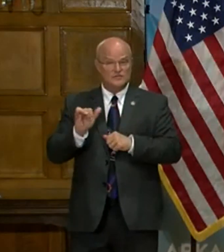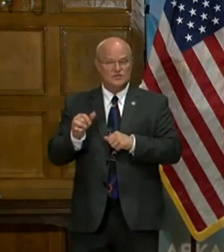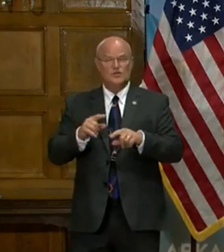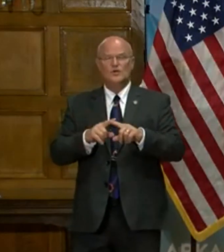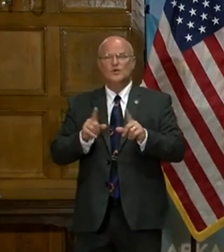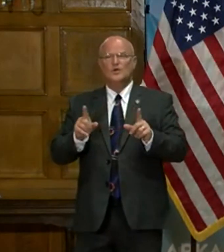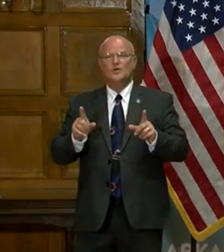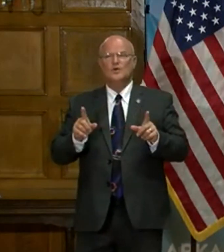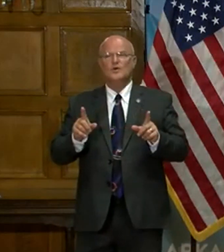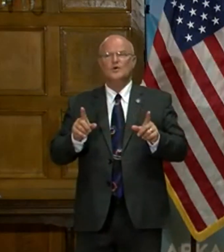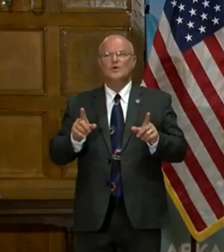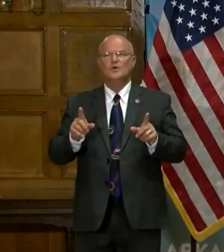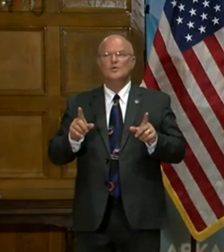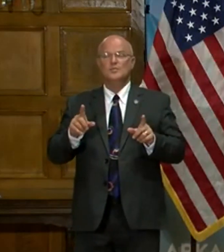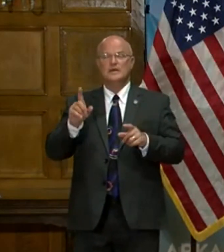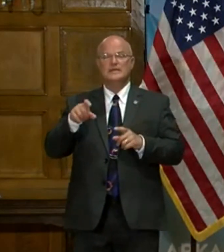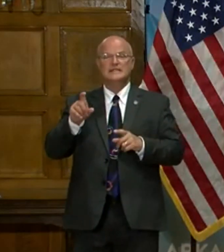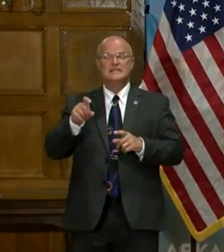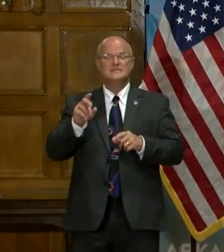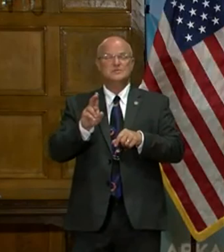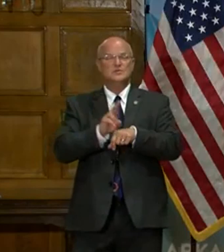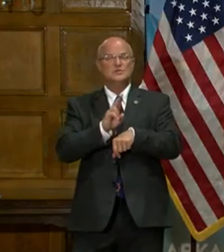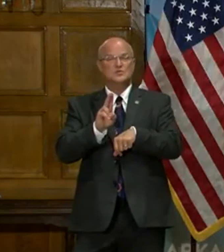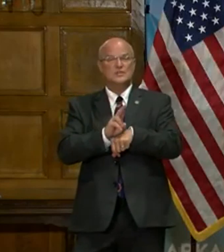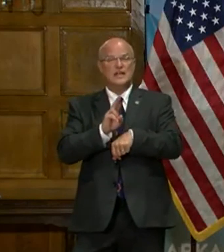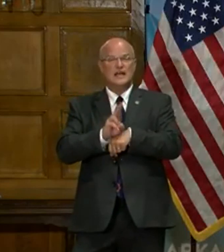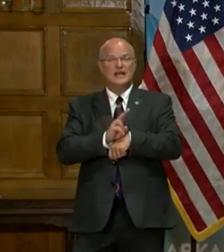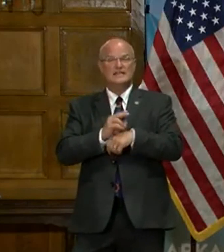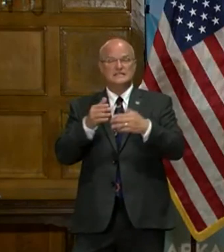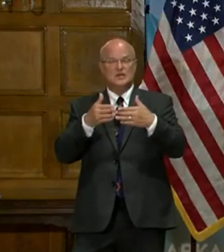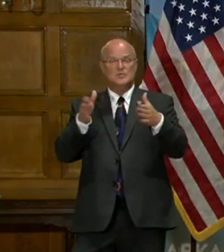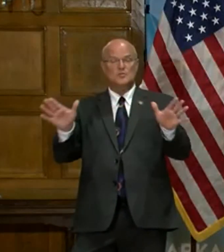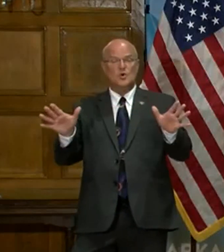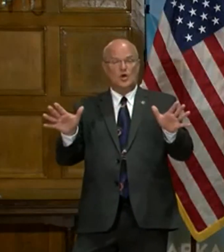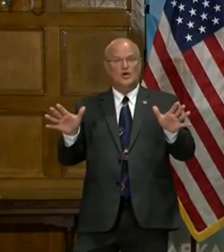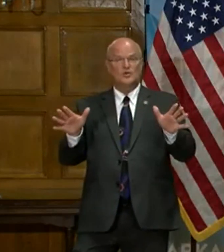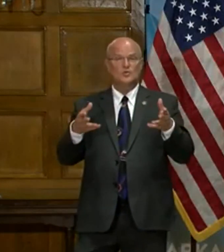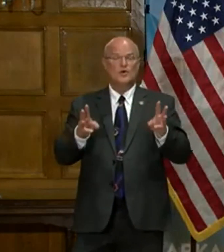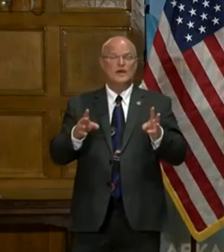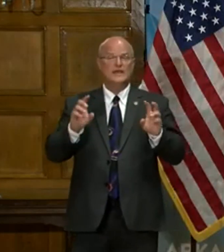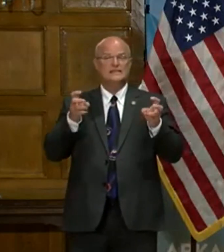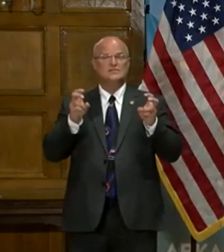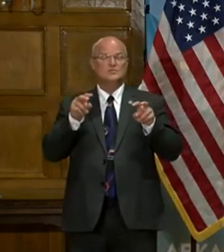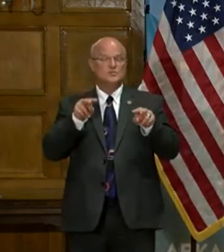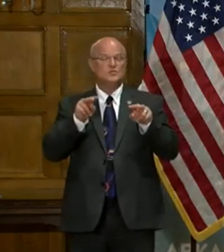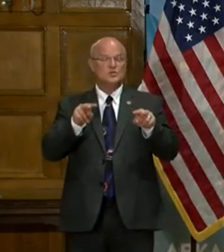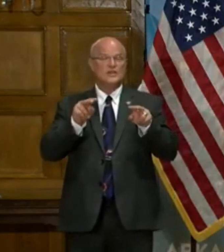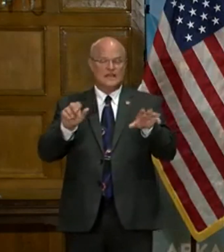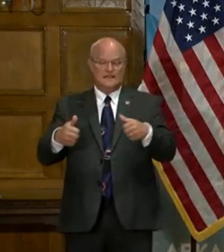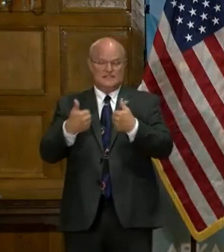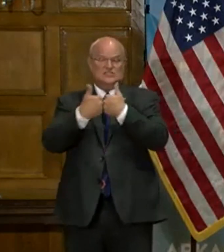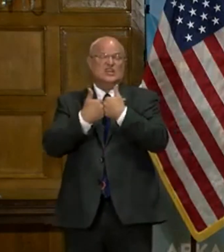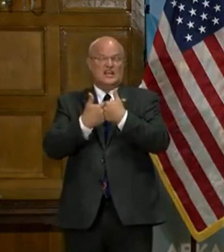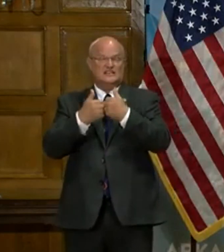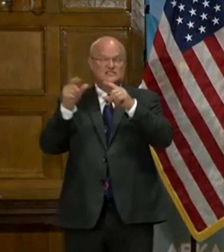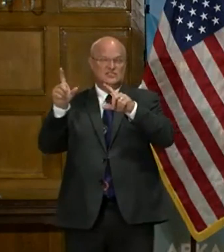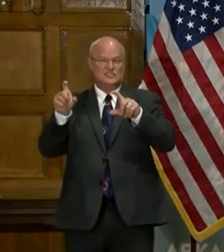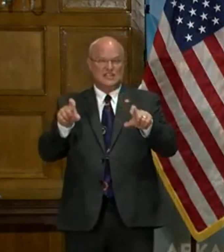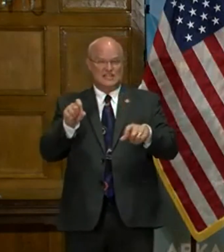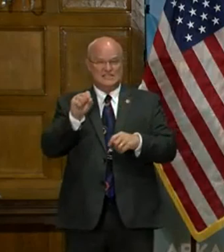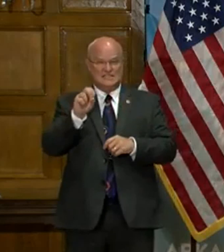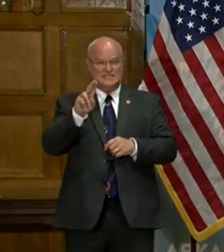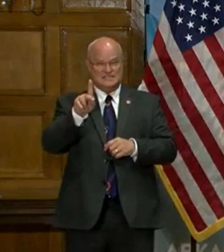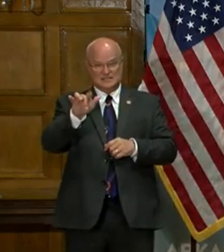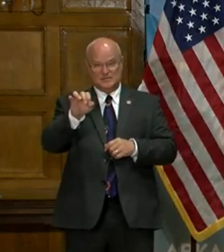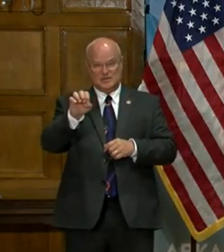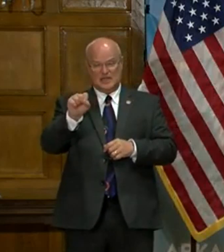but it needs to be utilized in a broader extent in terms of looking at the challenge in testing